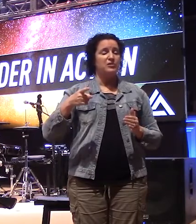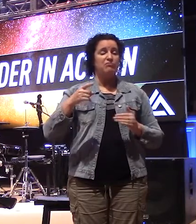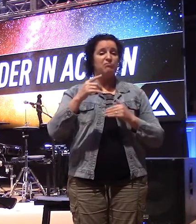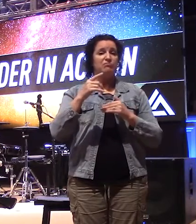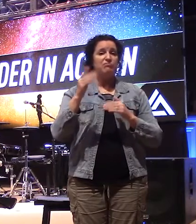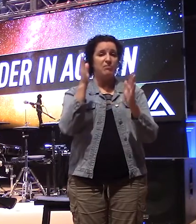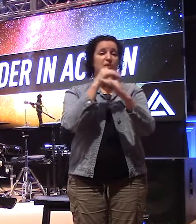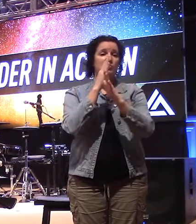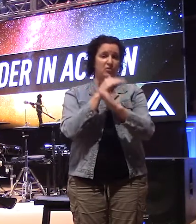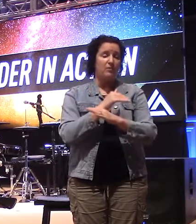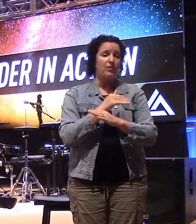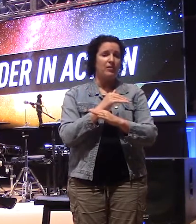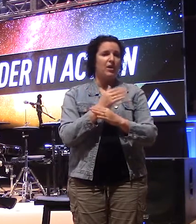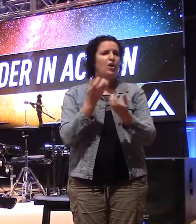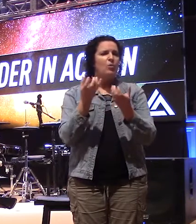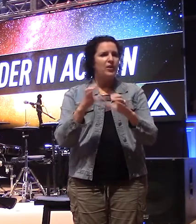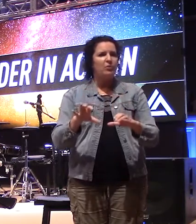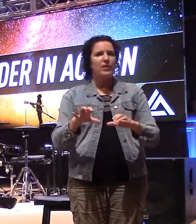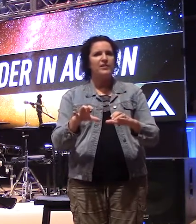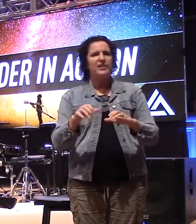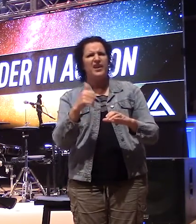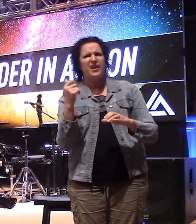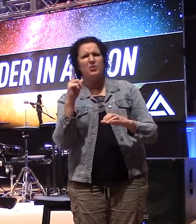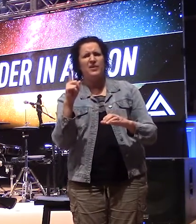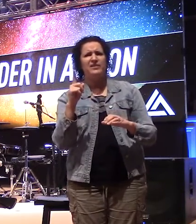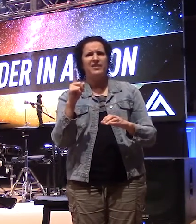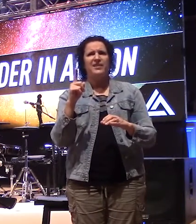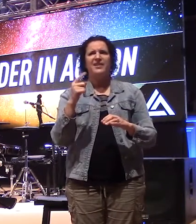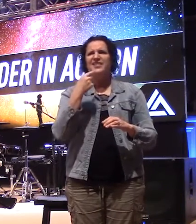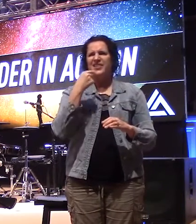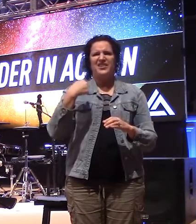trouble. And we don't want anyone telling us what to do.